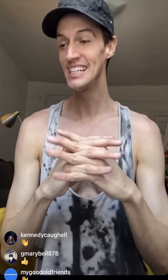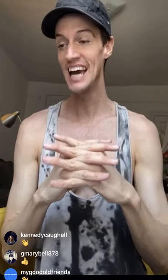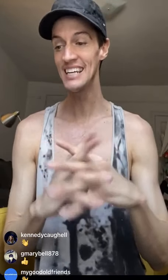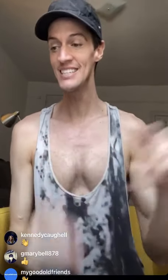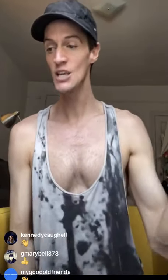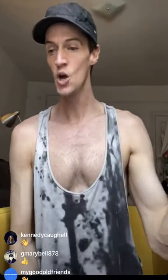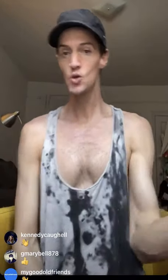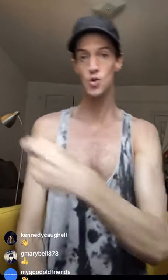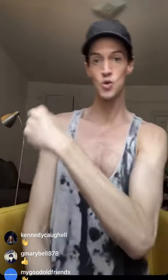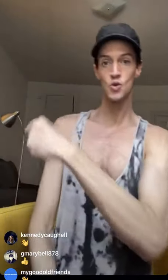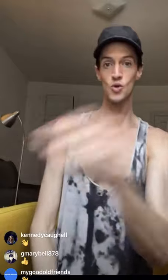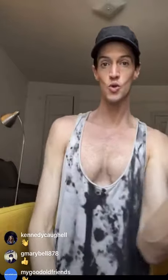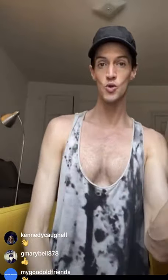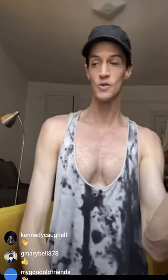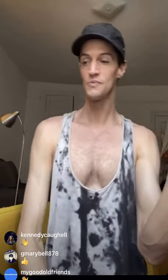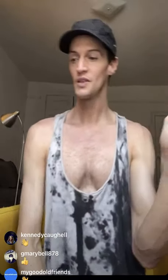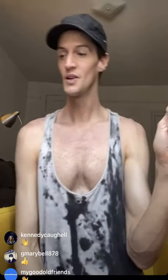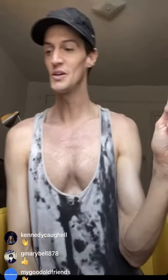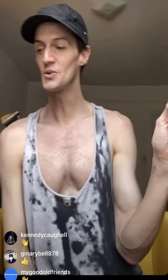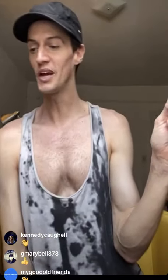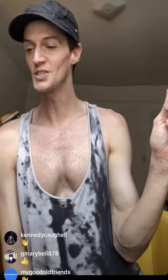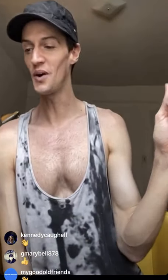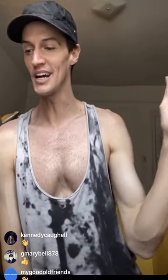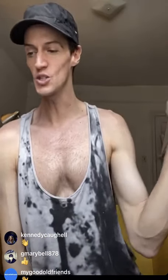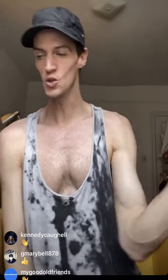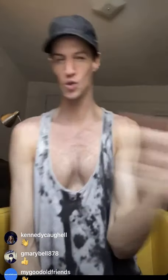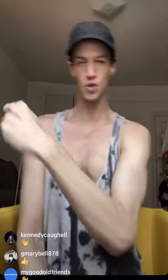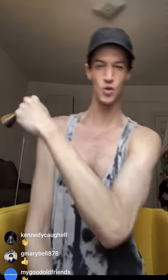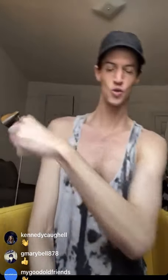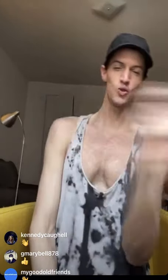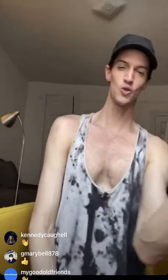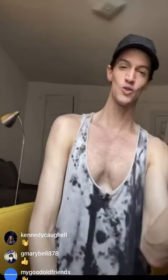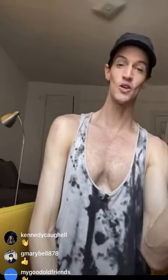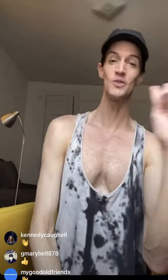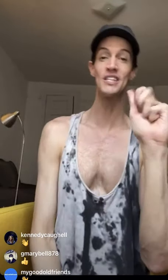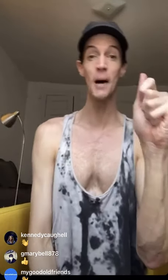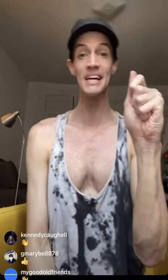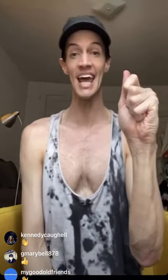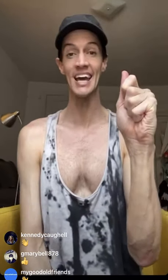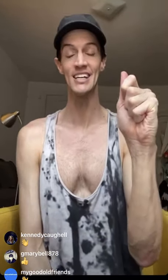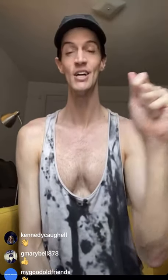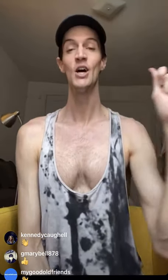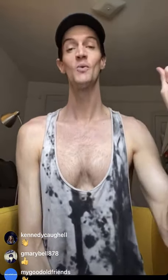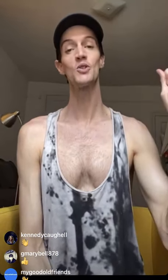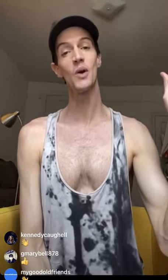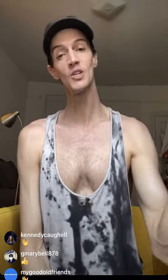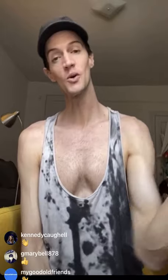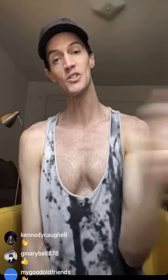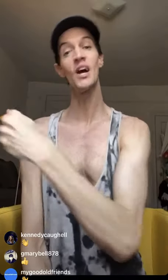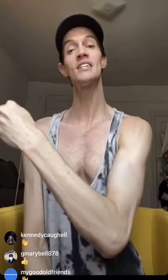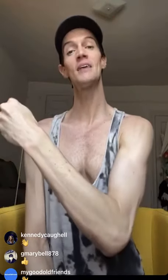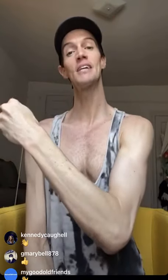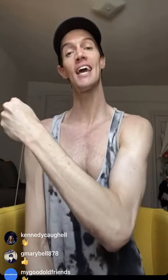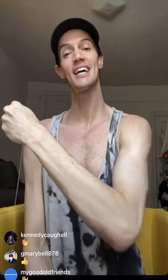Tennis, we swing twice. So the dominant hand will swing towards your non-dominant hand and then